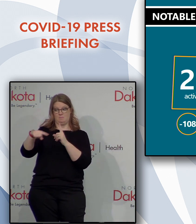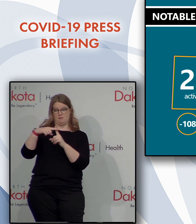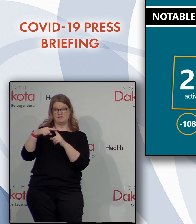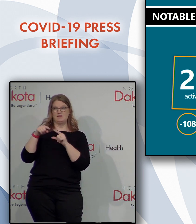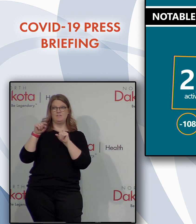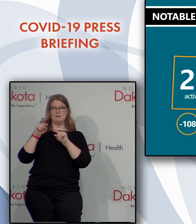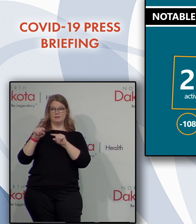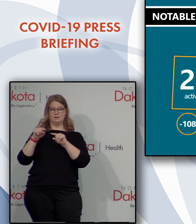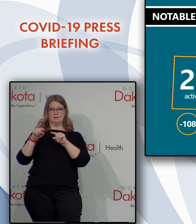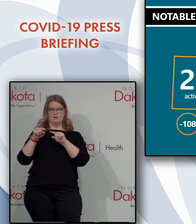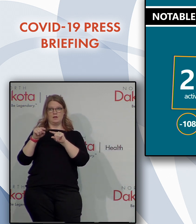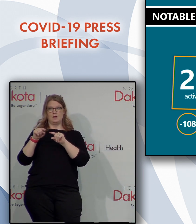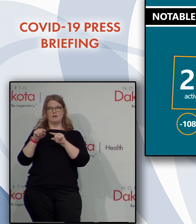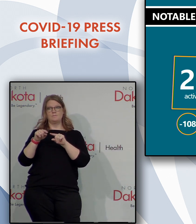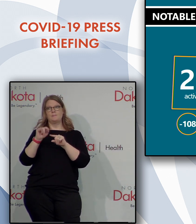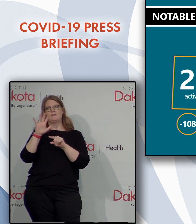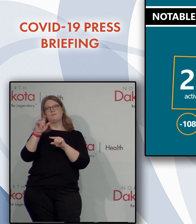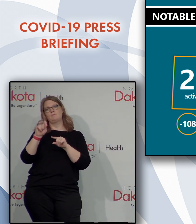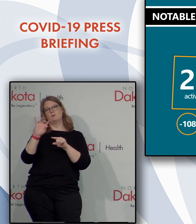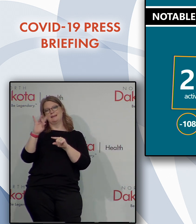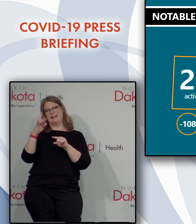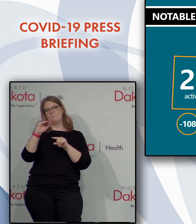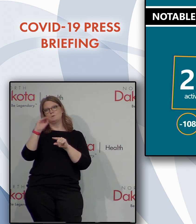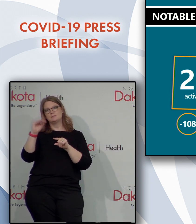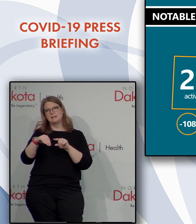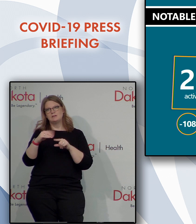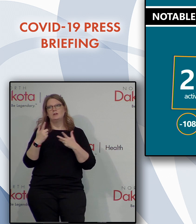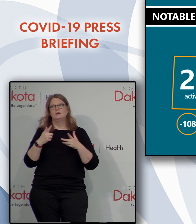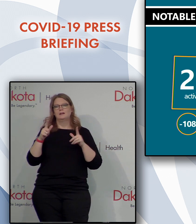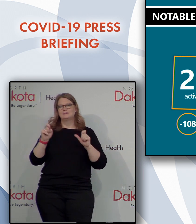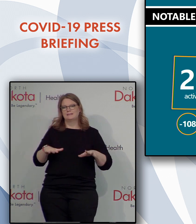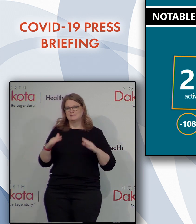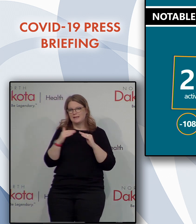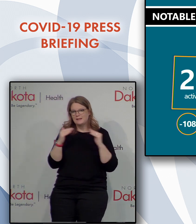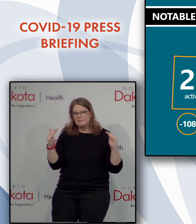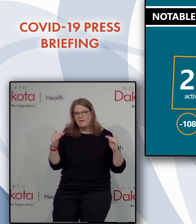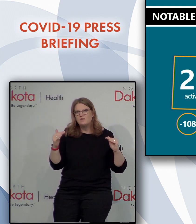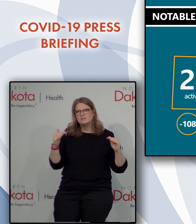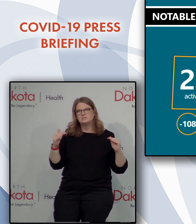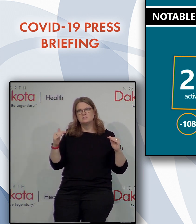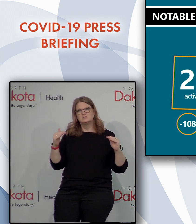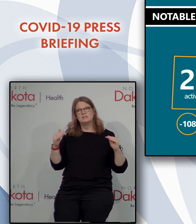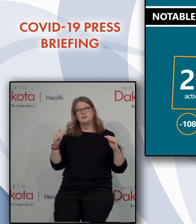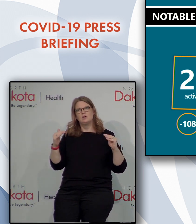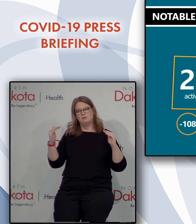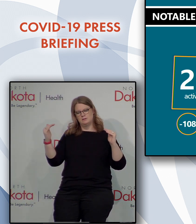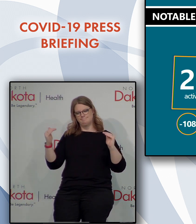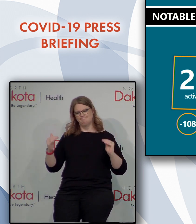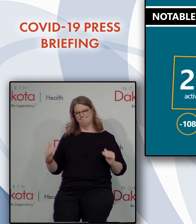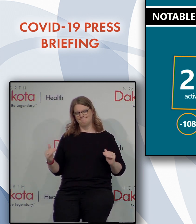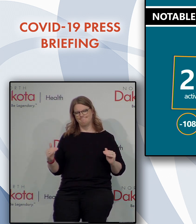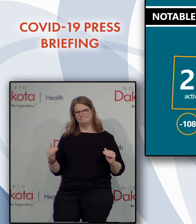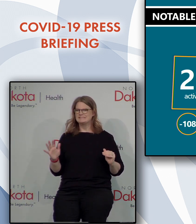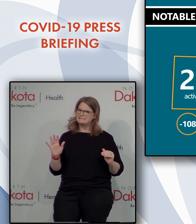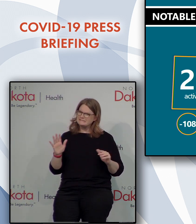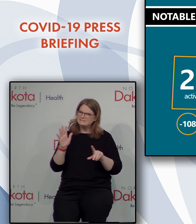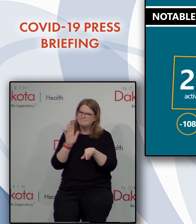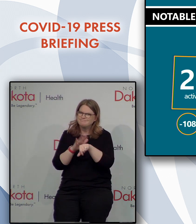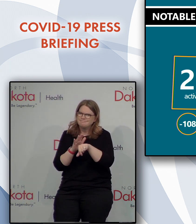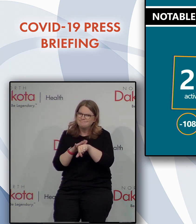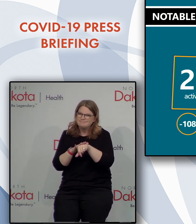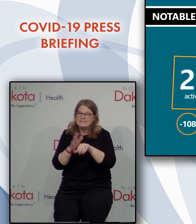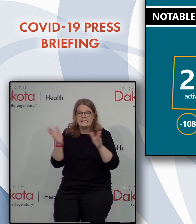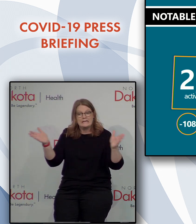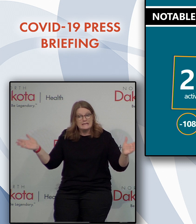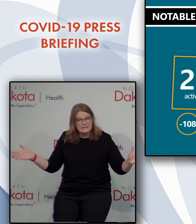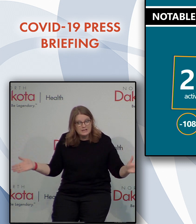that were testing was 5.8%. Our testing levels, as you can see here, down a little bit. We want to encourage people to